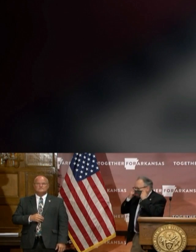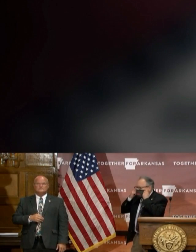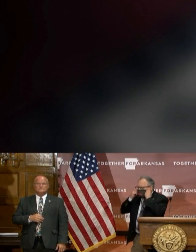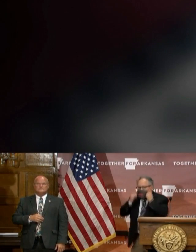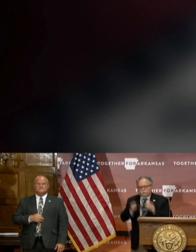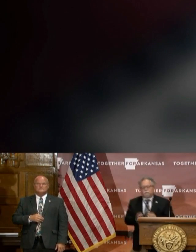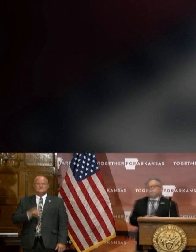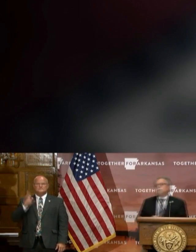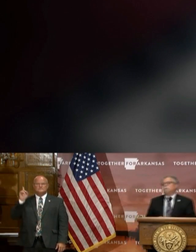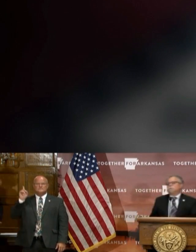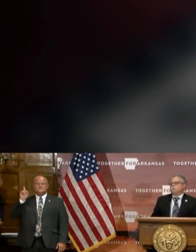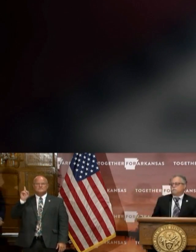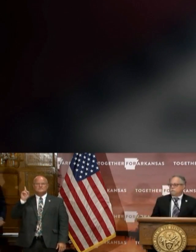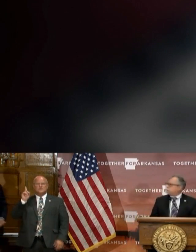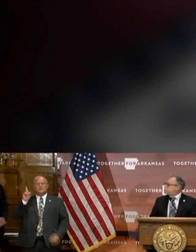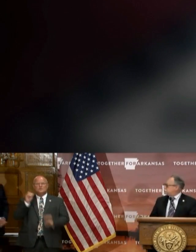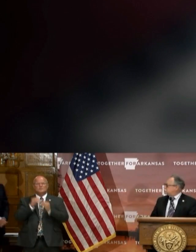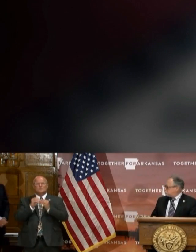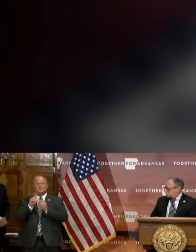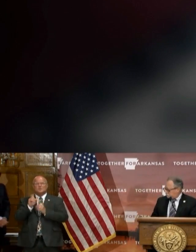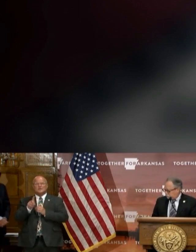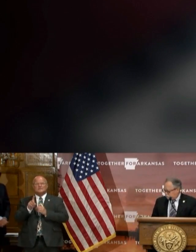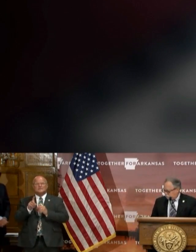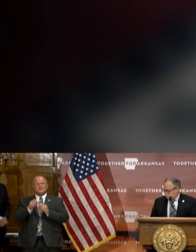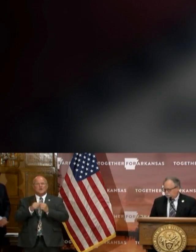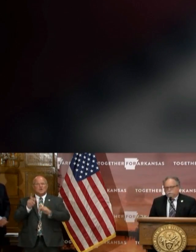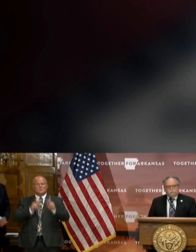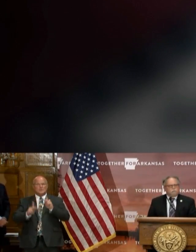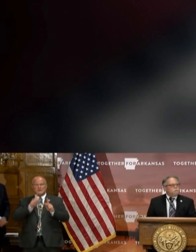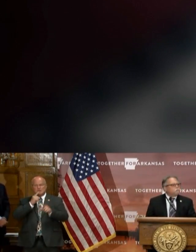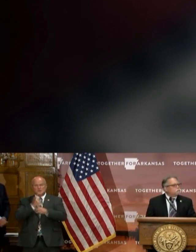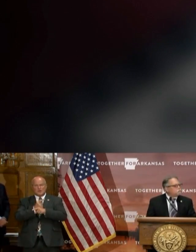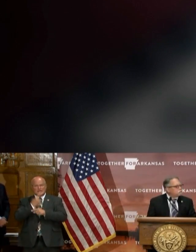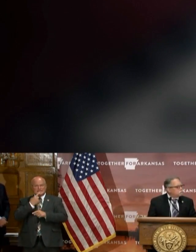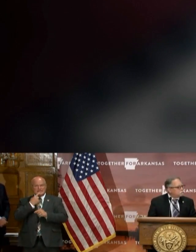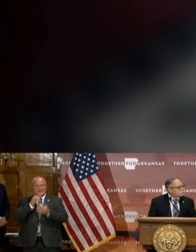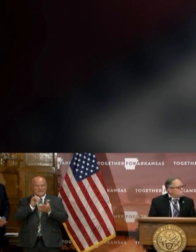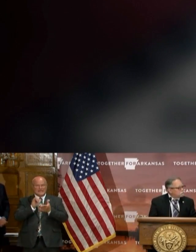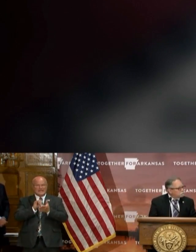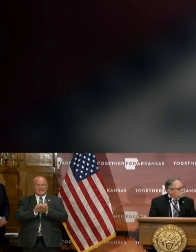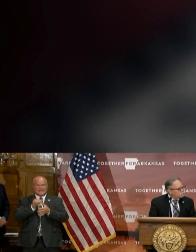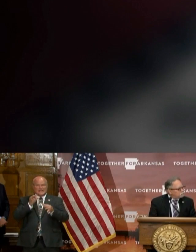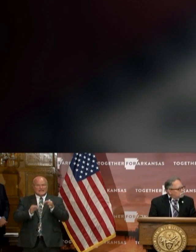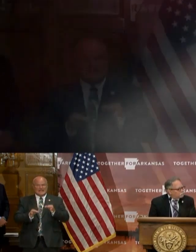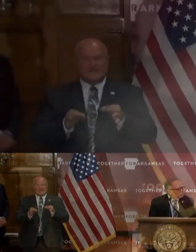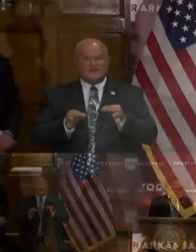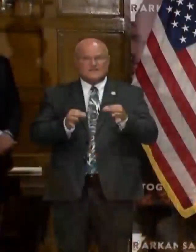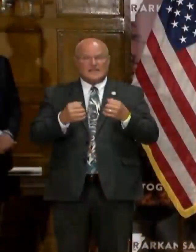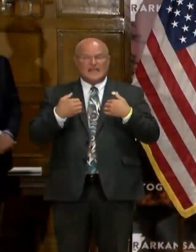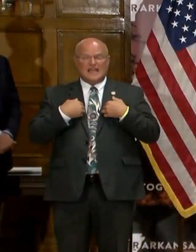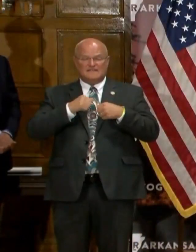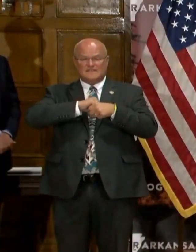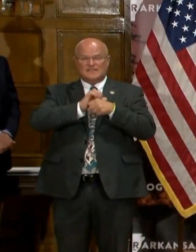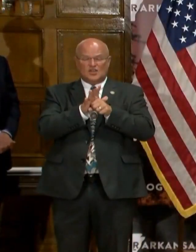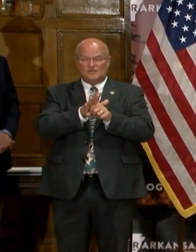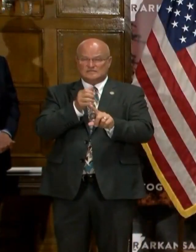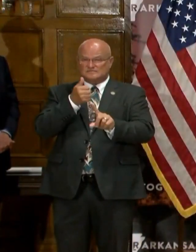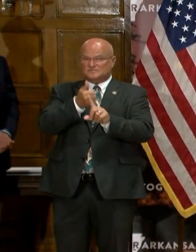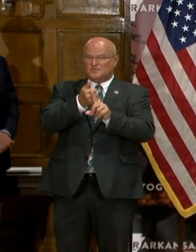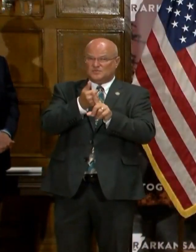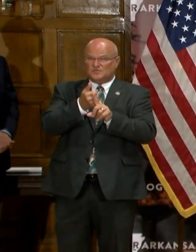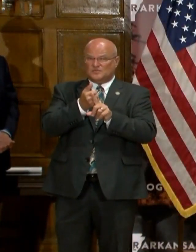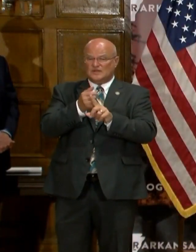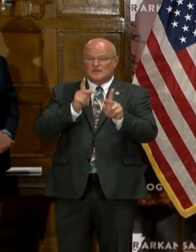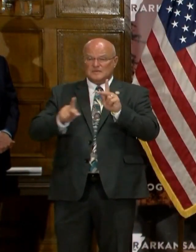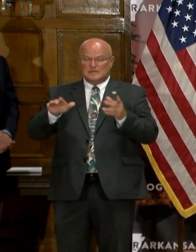But, Doctor, just one follow-up, I'm sorry. Would people be right in saying then that if they get the virus, or those who